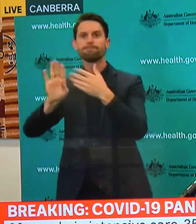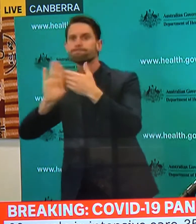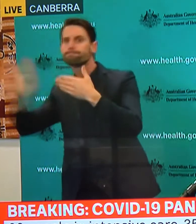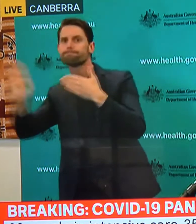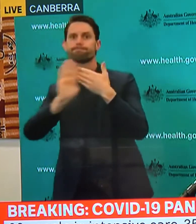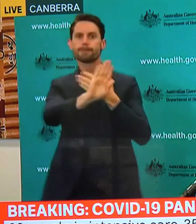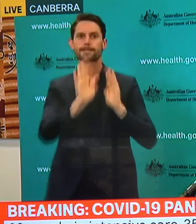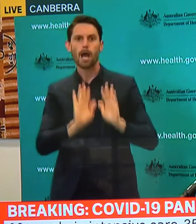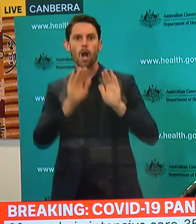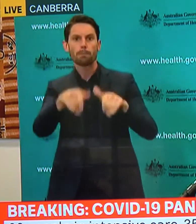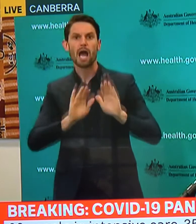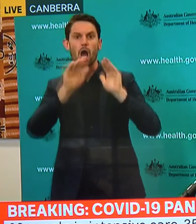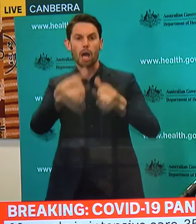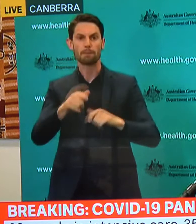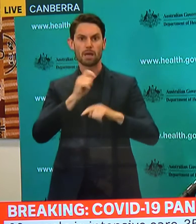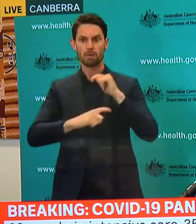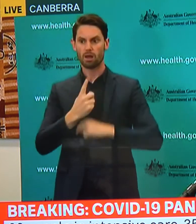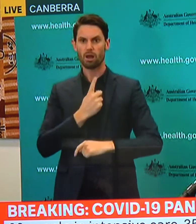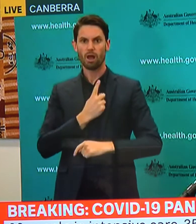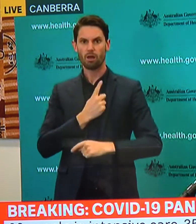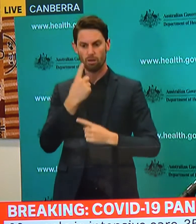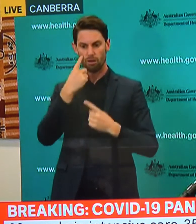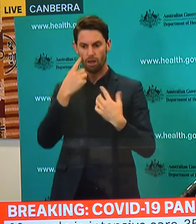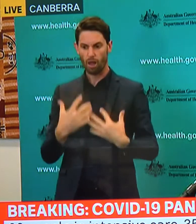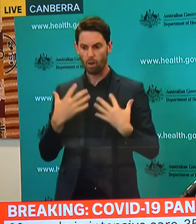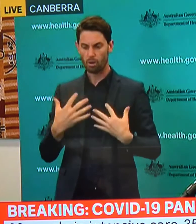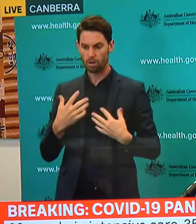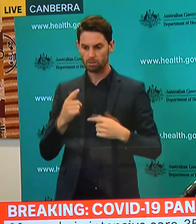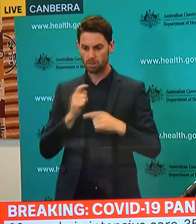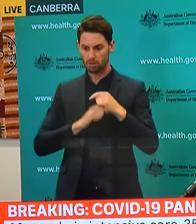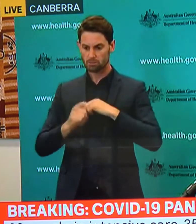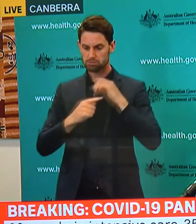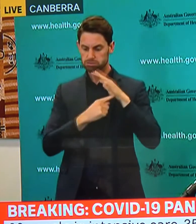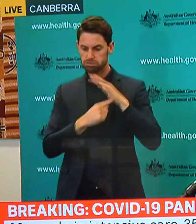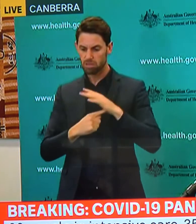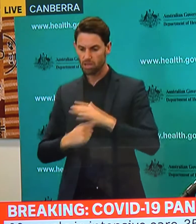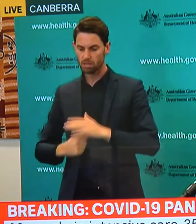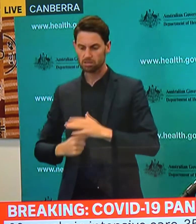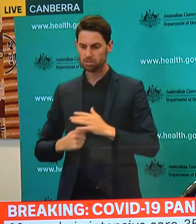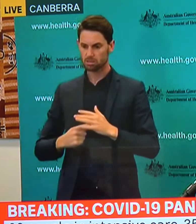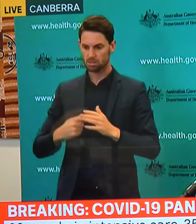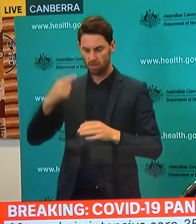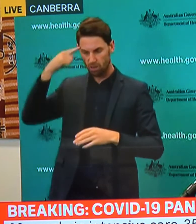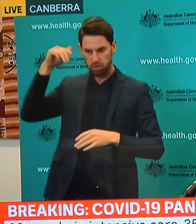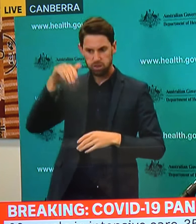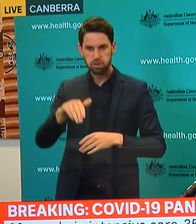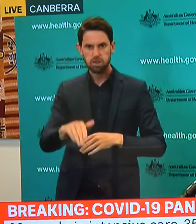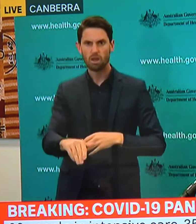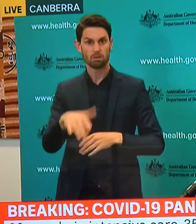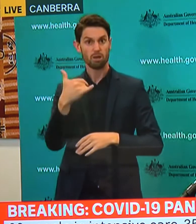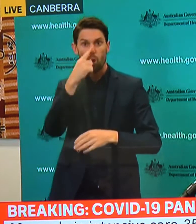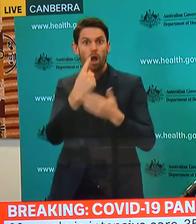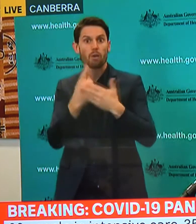come into play in the last few weeks in Australia has indeed, could indeed have on different side